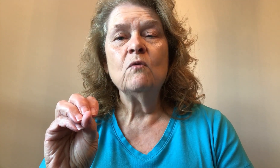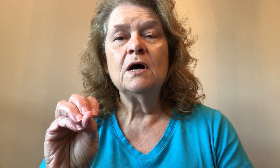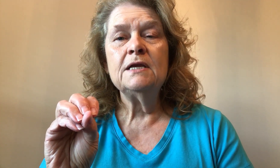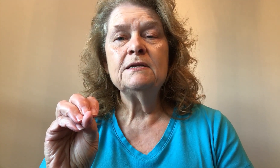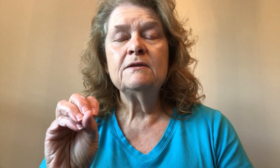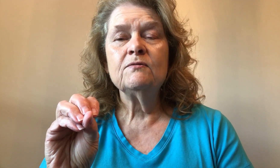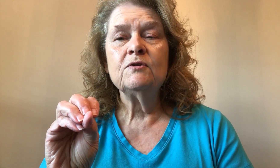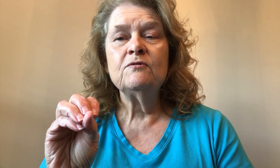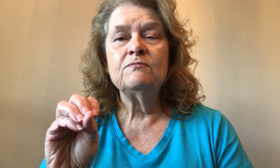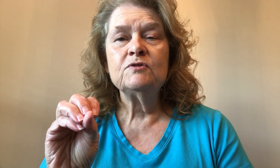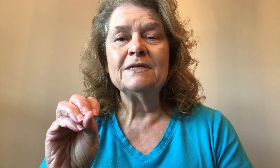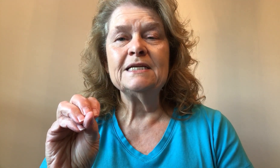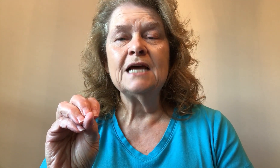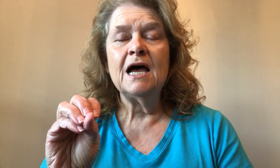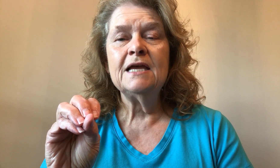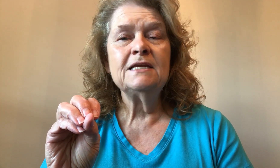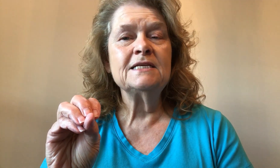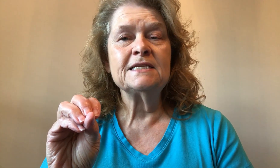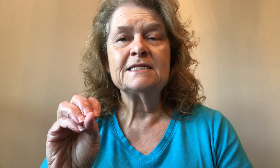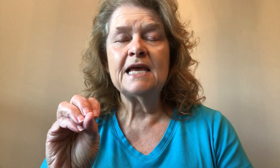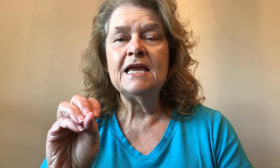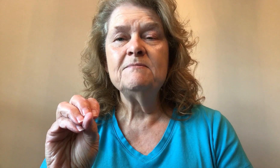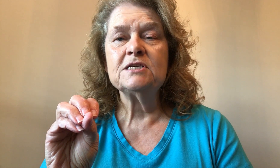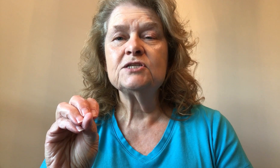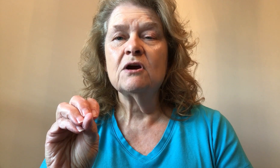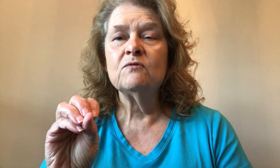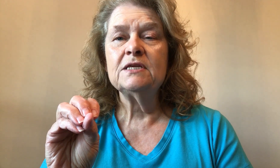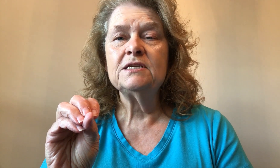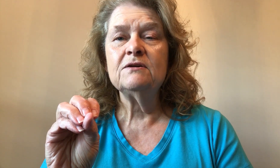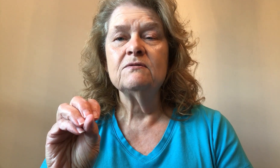21 through 29 is the same, just start with a 2.